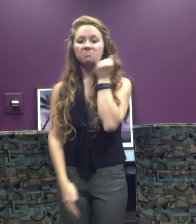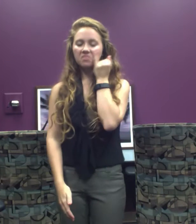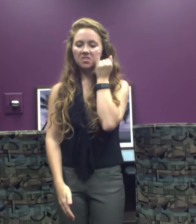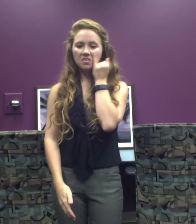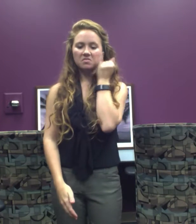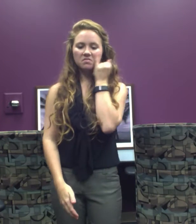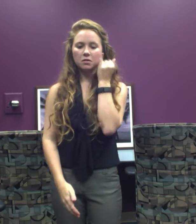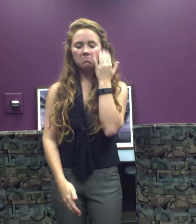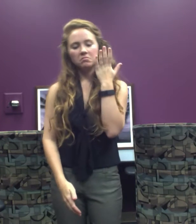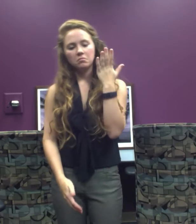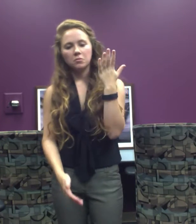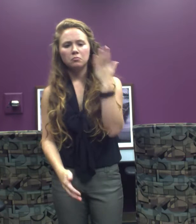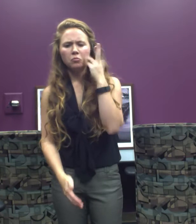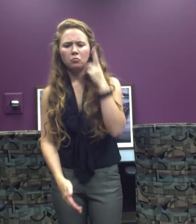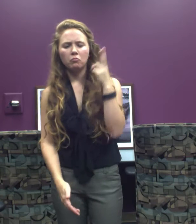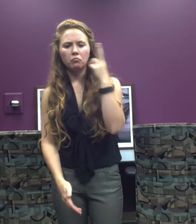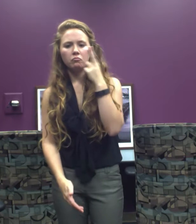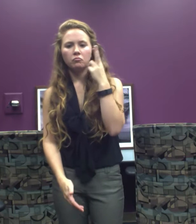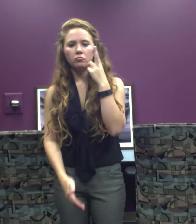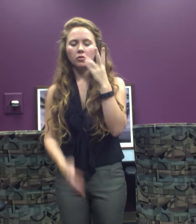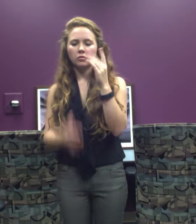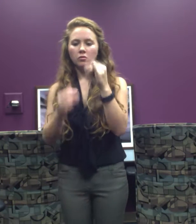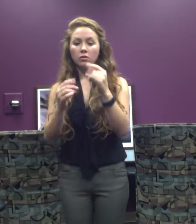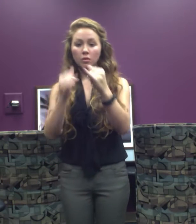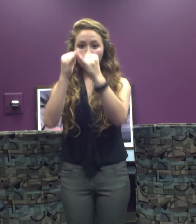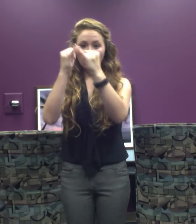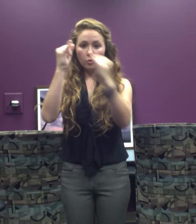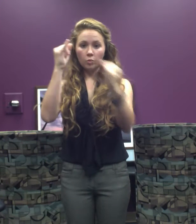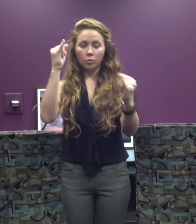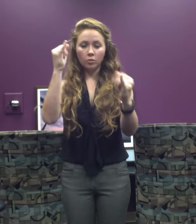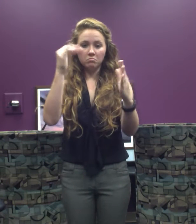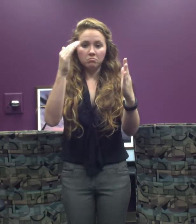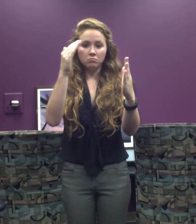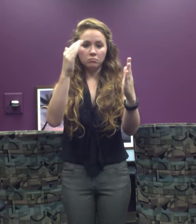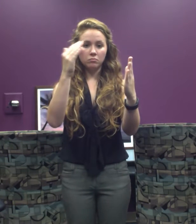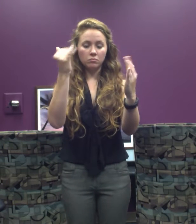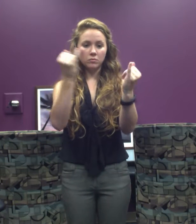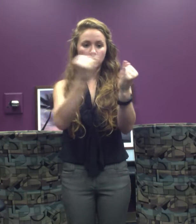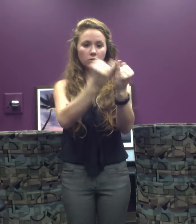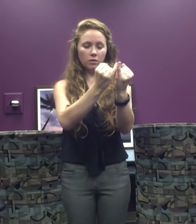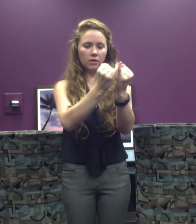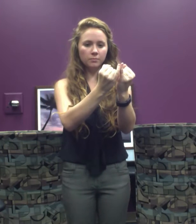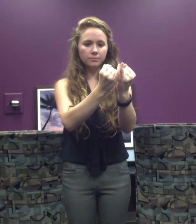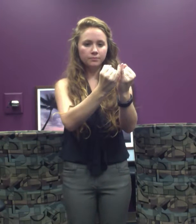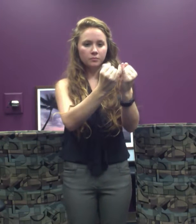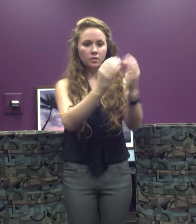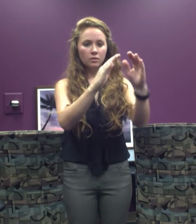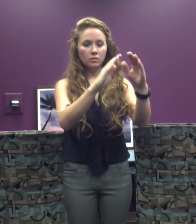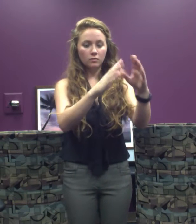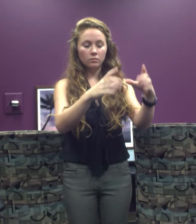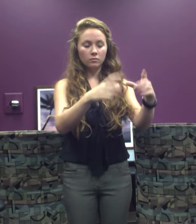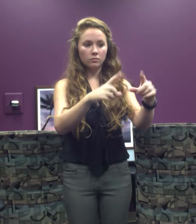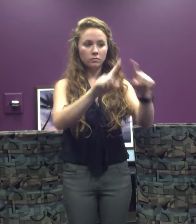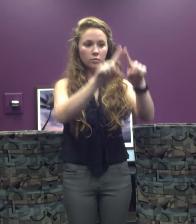bump into another square, you stop drawing where it touches and continue drawing where the line comes out